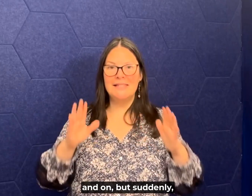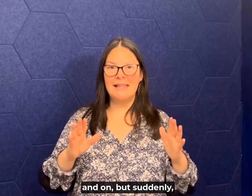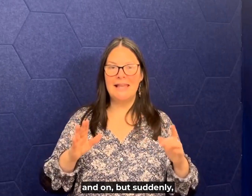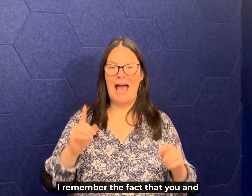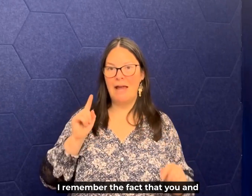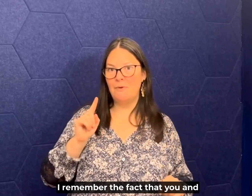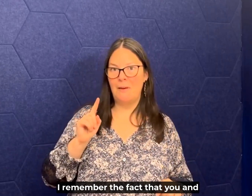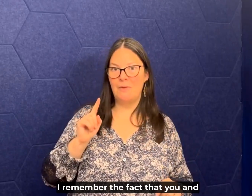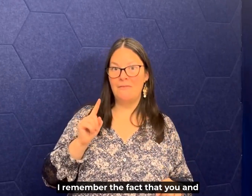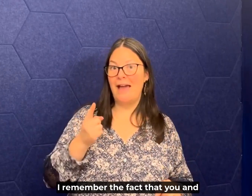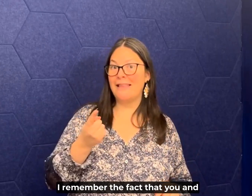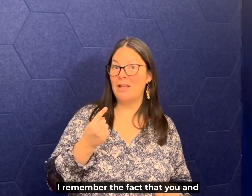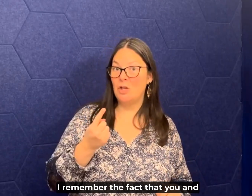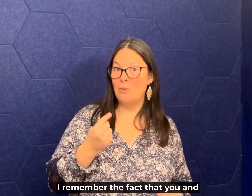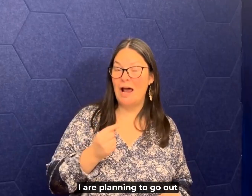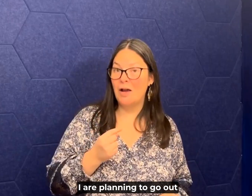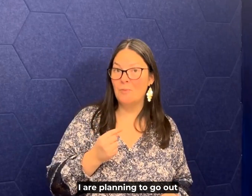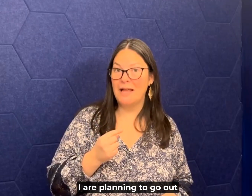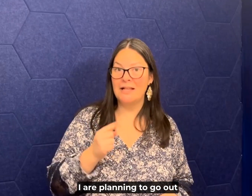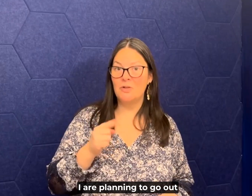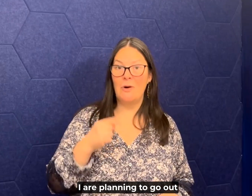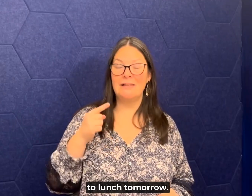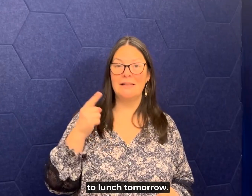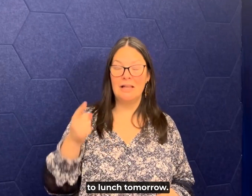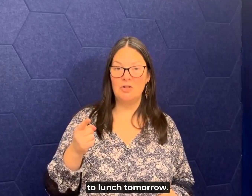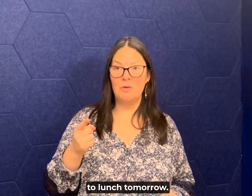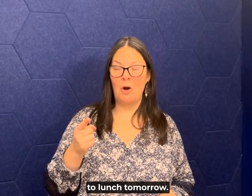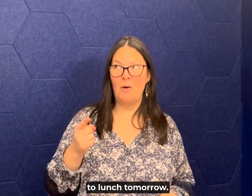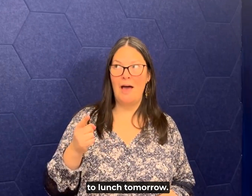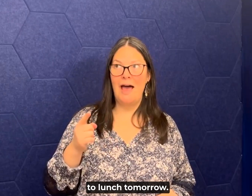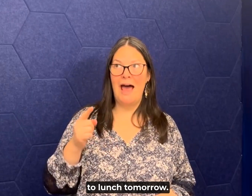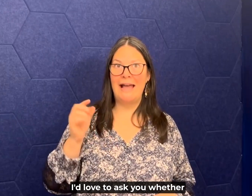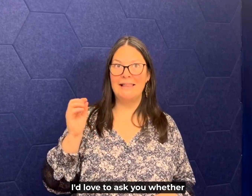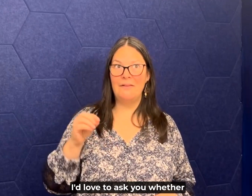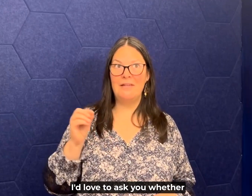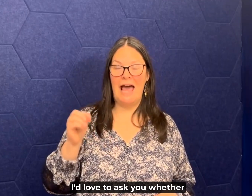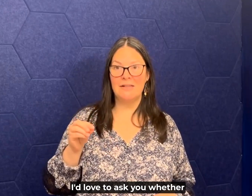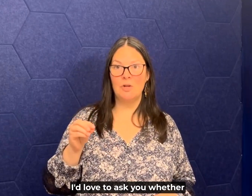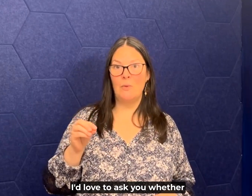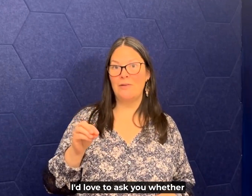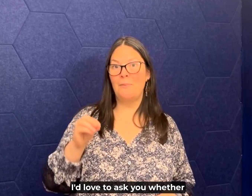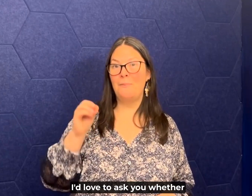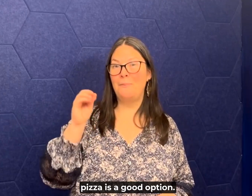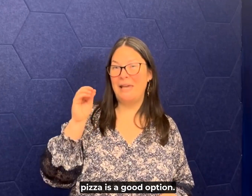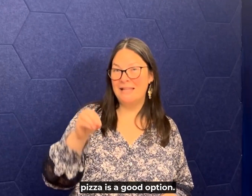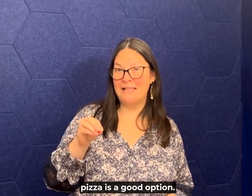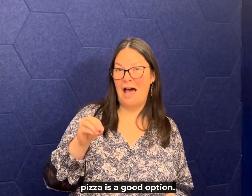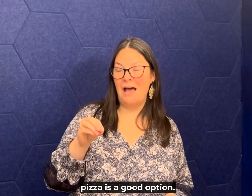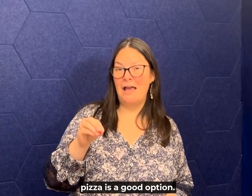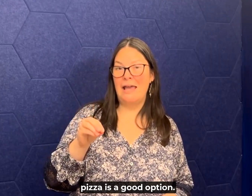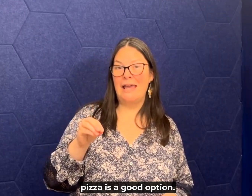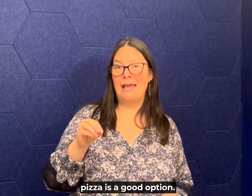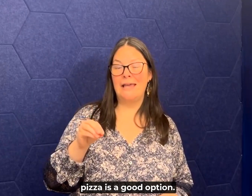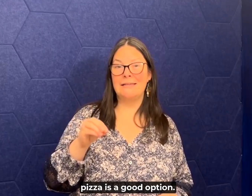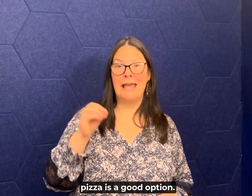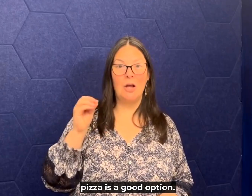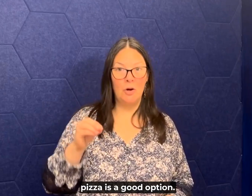suddenly I remember the fact that you and I are planning to go out to lunch tomorrow. I'd love to ask you whether pizza is a good